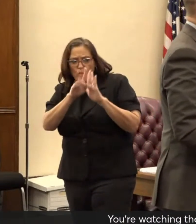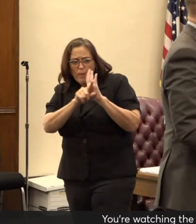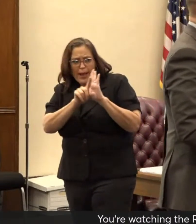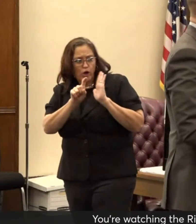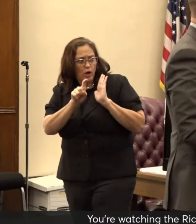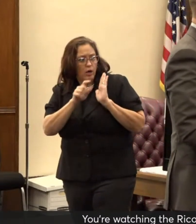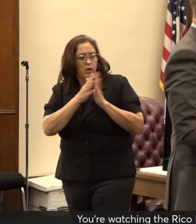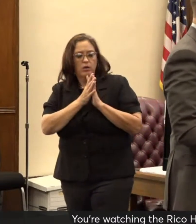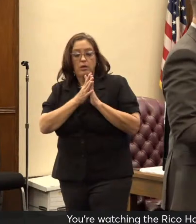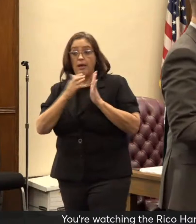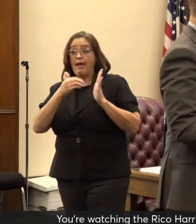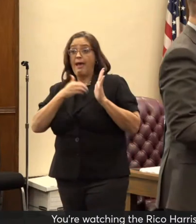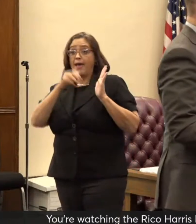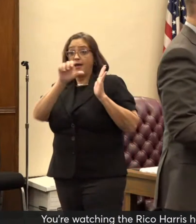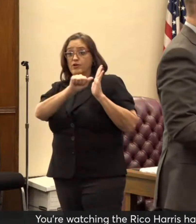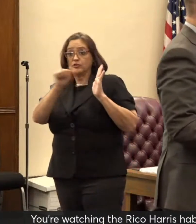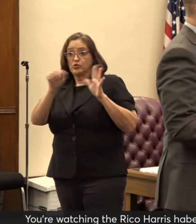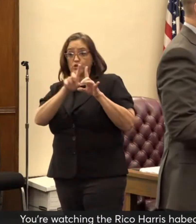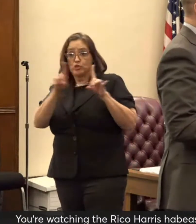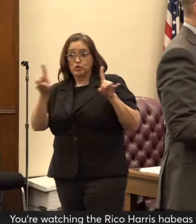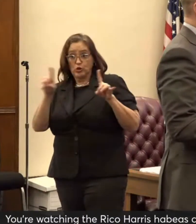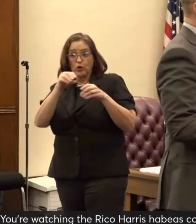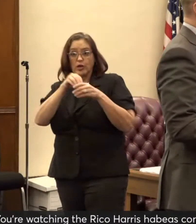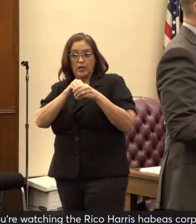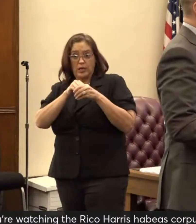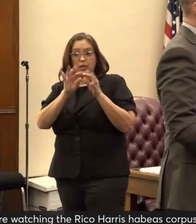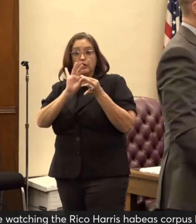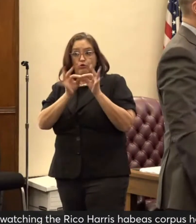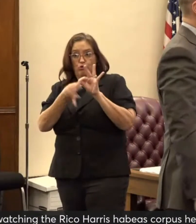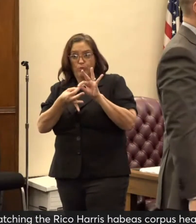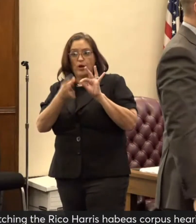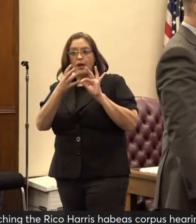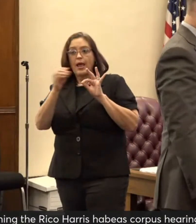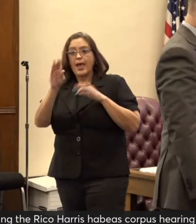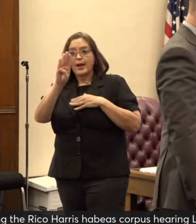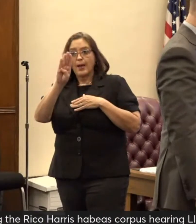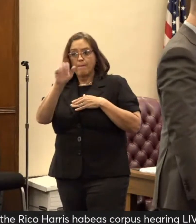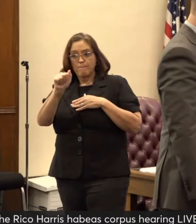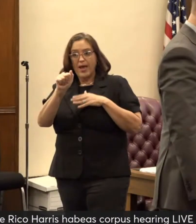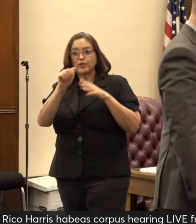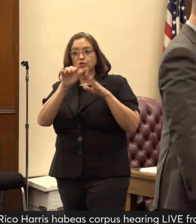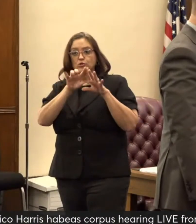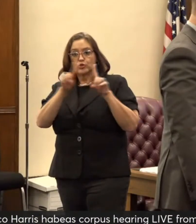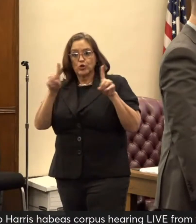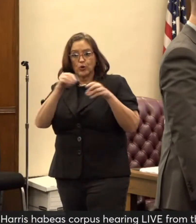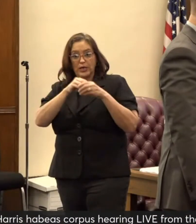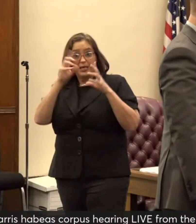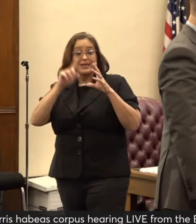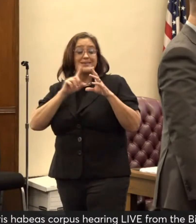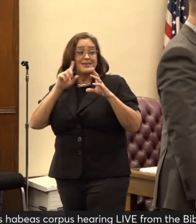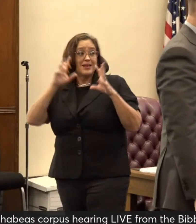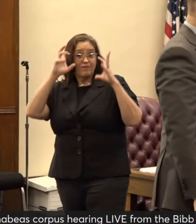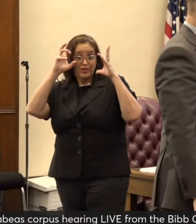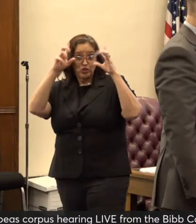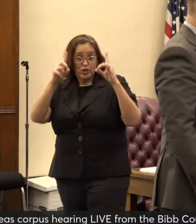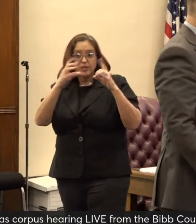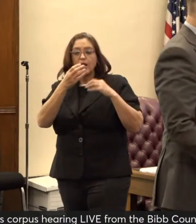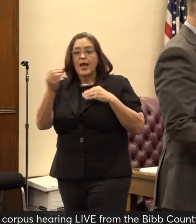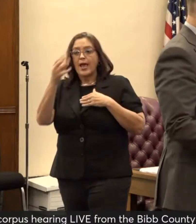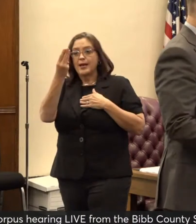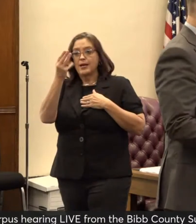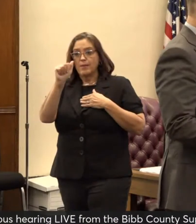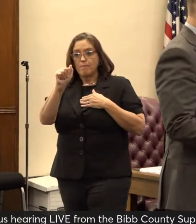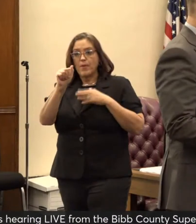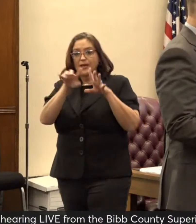have an associate's degree in sign language interpreting and a bachelor's degree in deaf education and a master's degree in